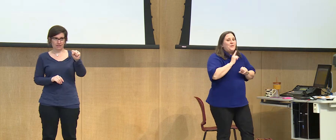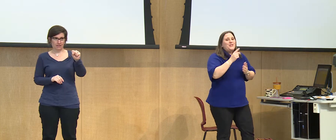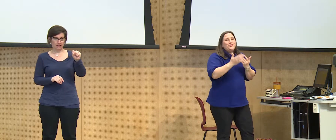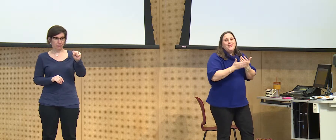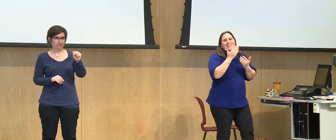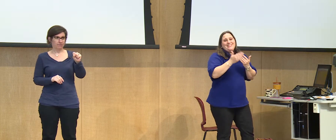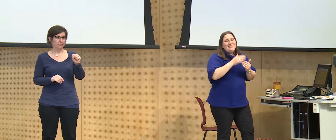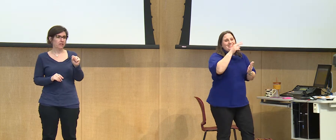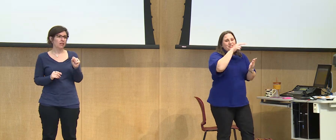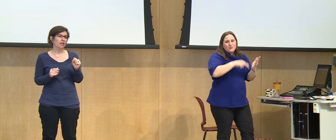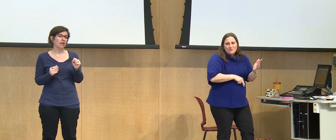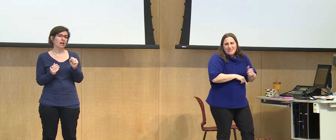Make sure it's easy to read.